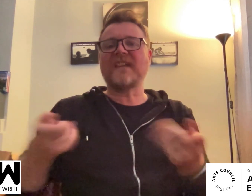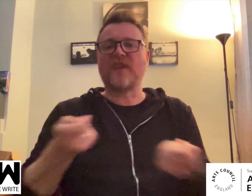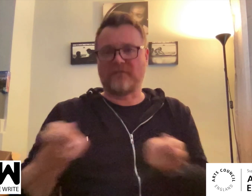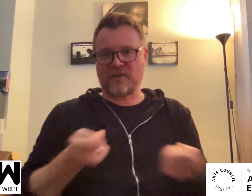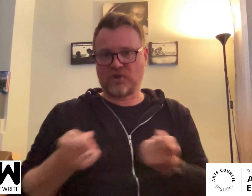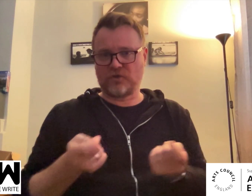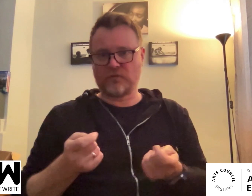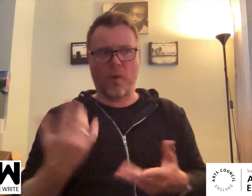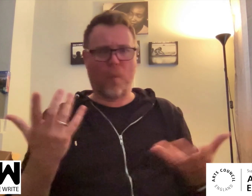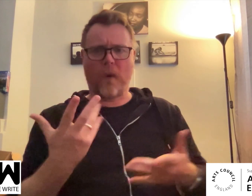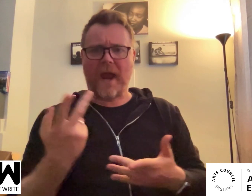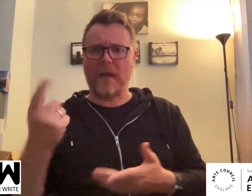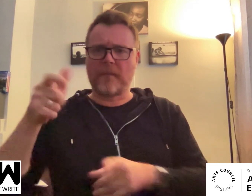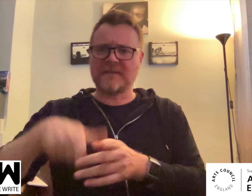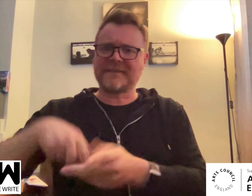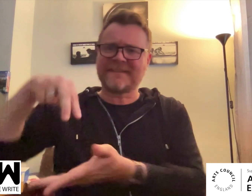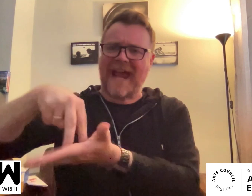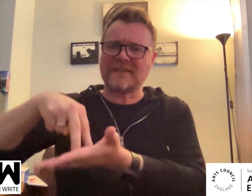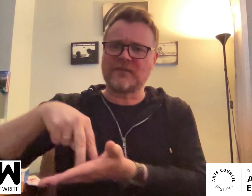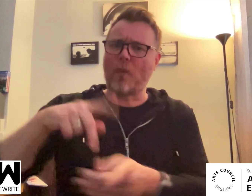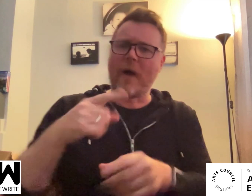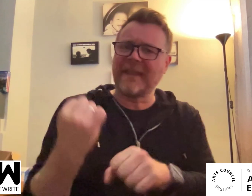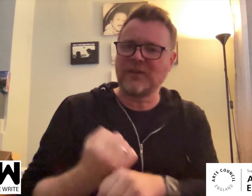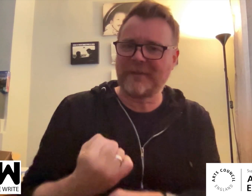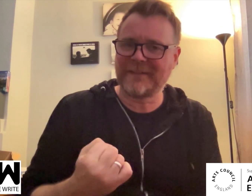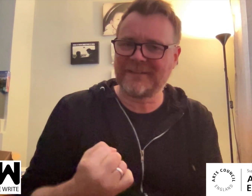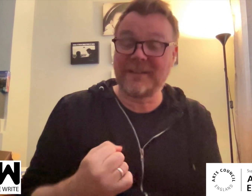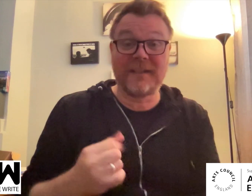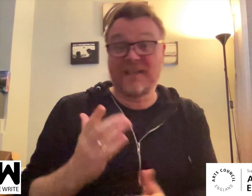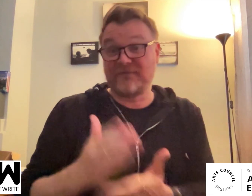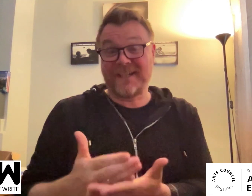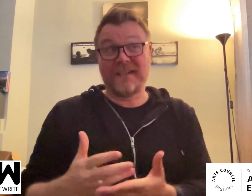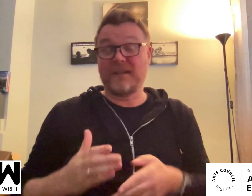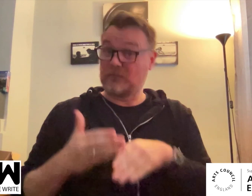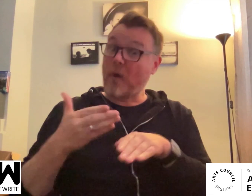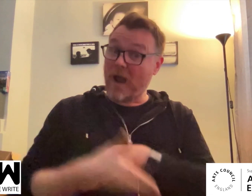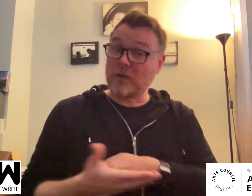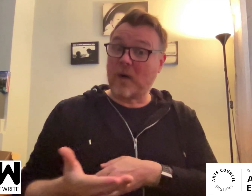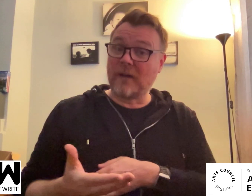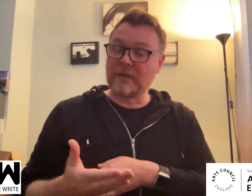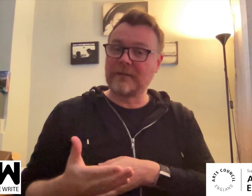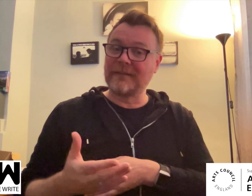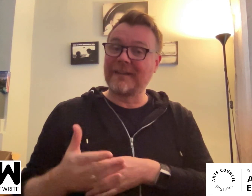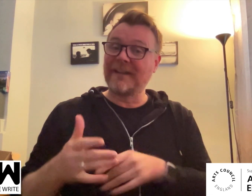And also the stage direction. Where's your character standing? In what room? And what are they doing? It's actually quite hard work.